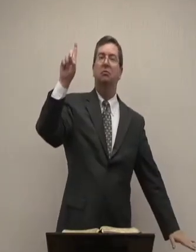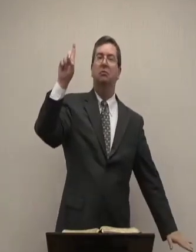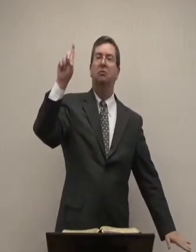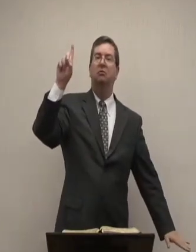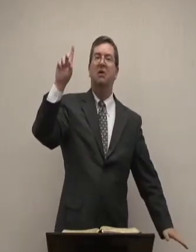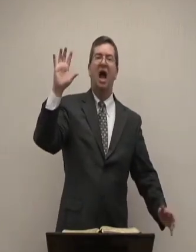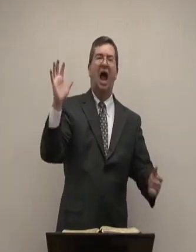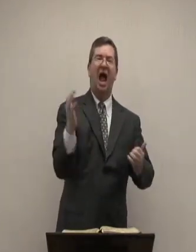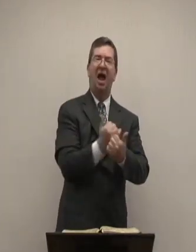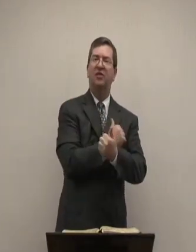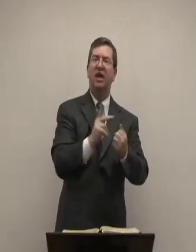all of us.